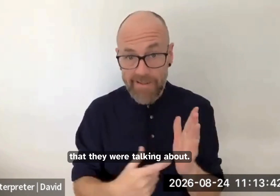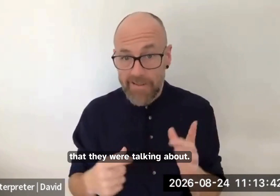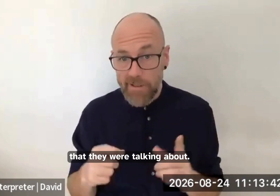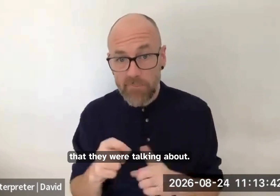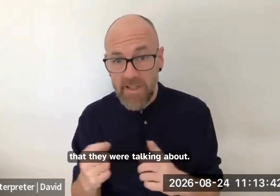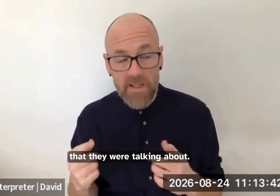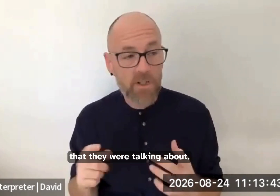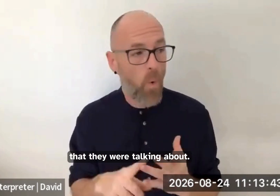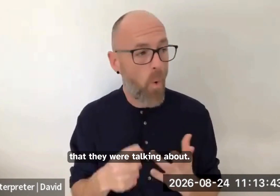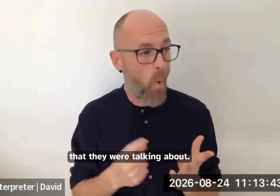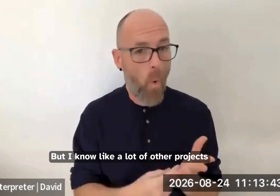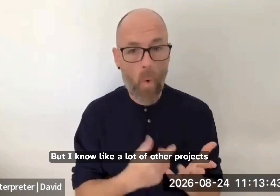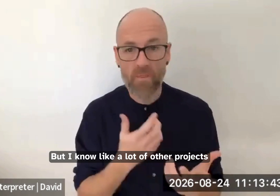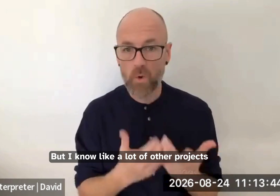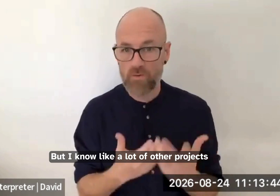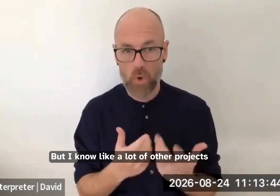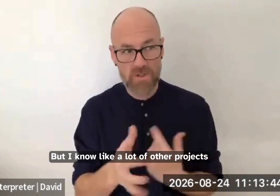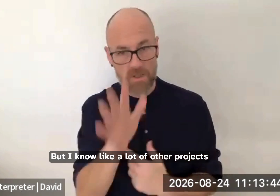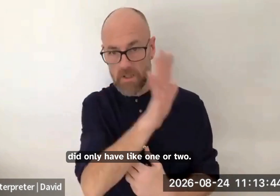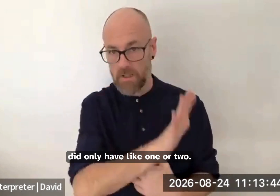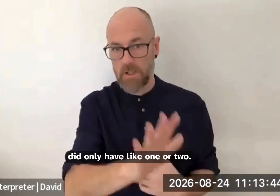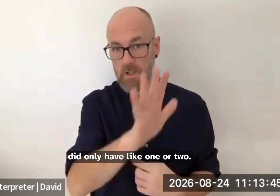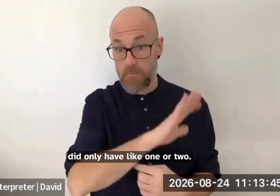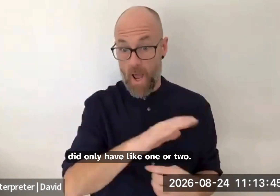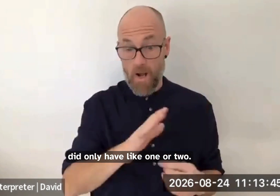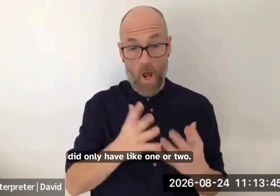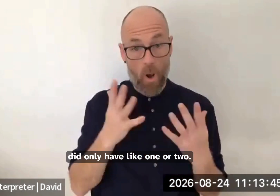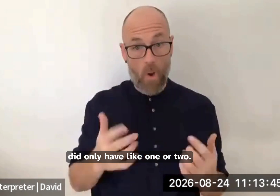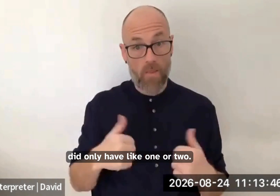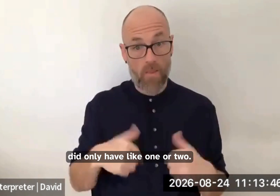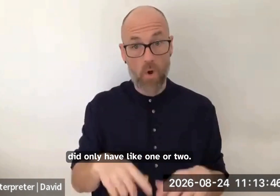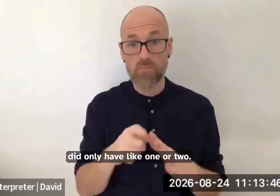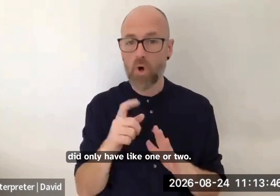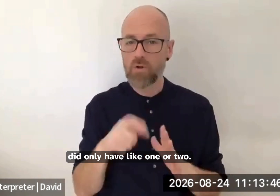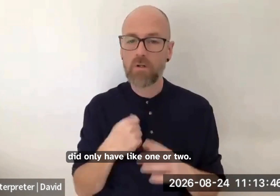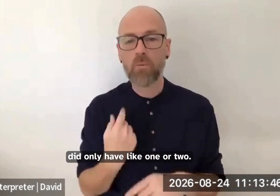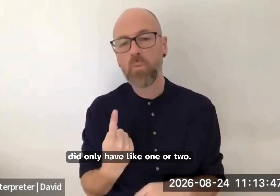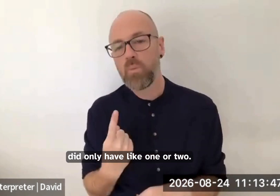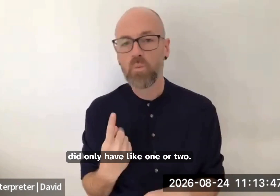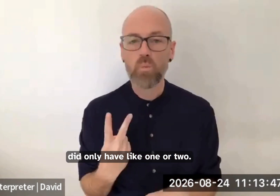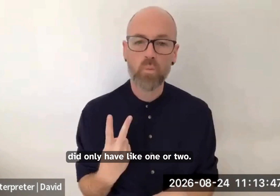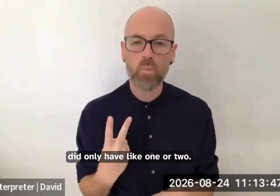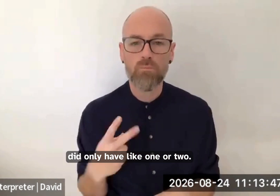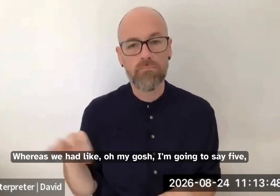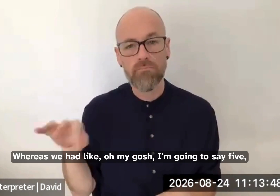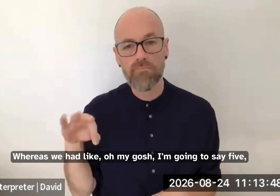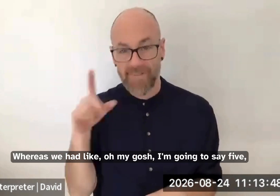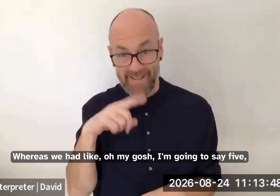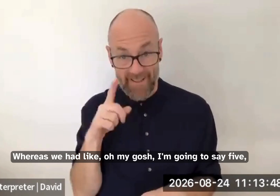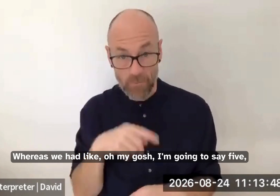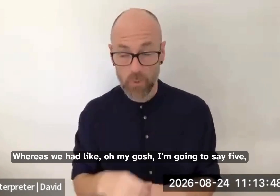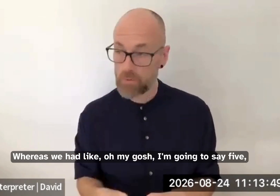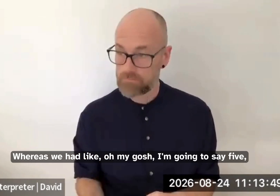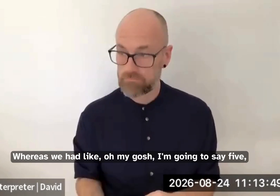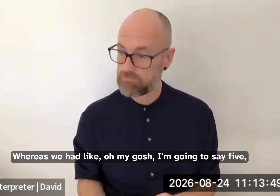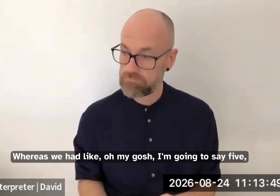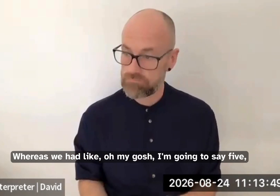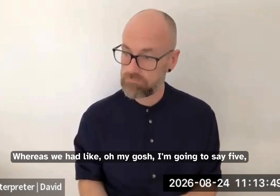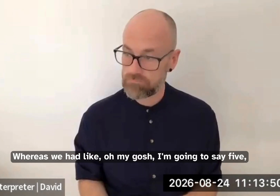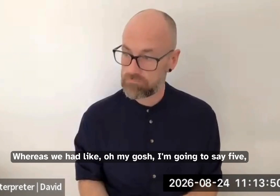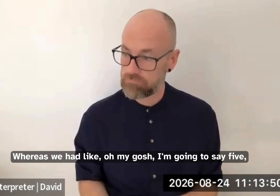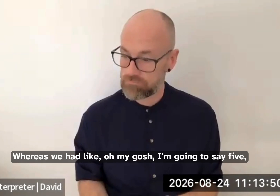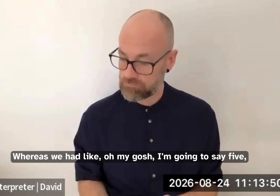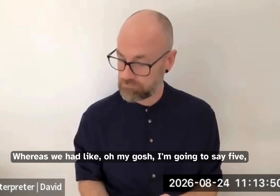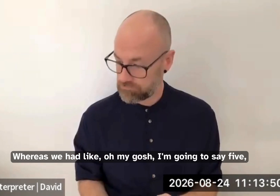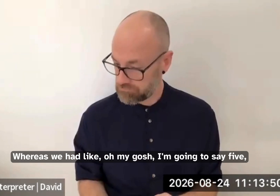the university that they were talking about, but I know like a lot of other projects did only have like one or two. Um, Whereas we had like, oh my